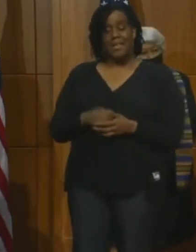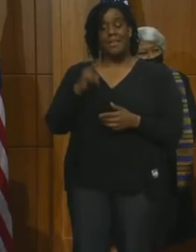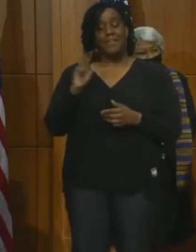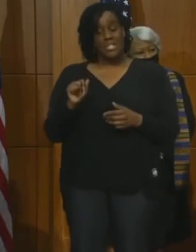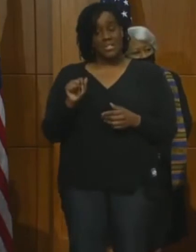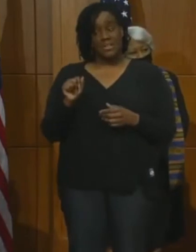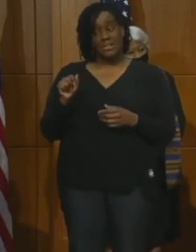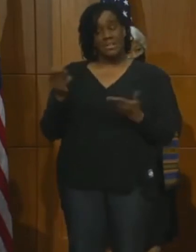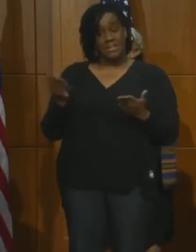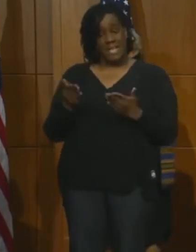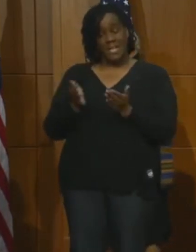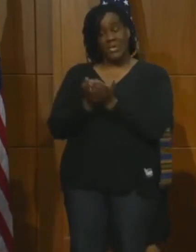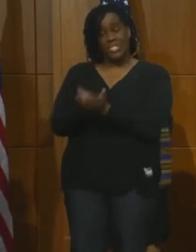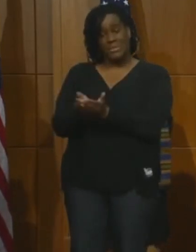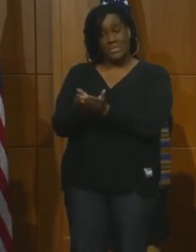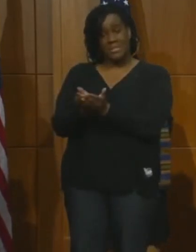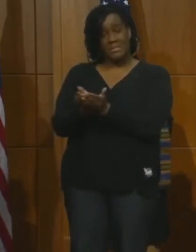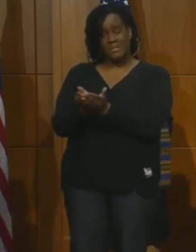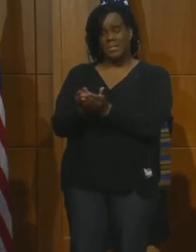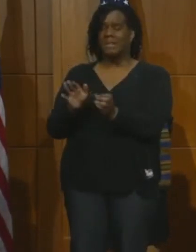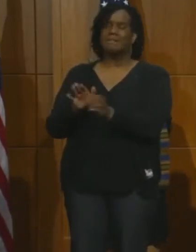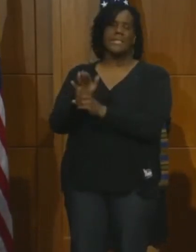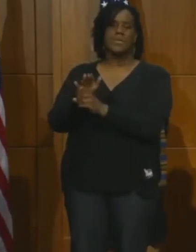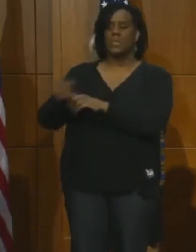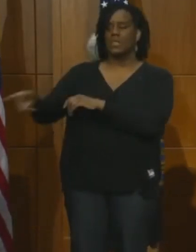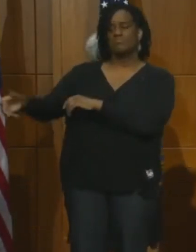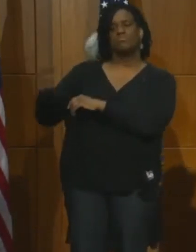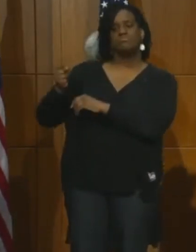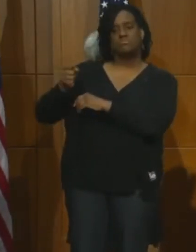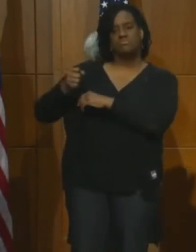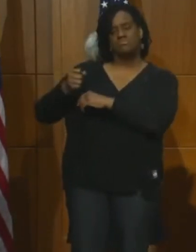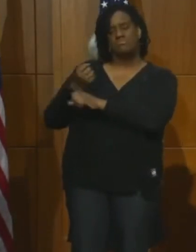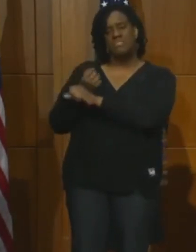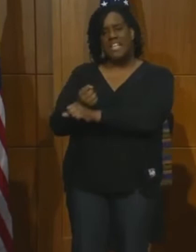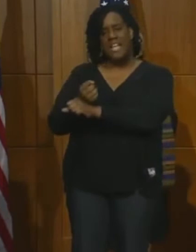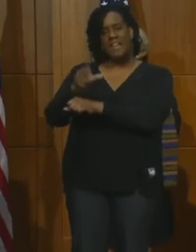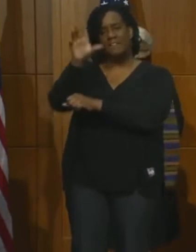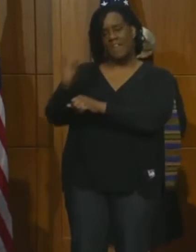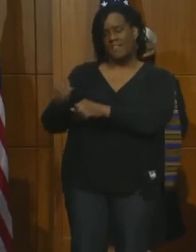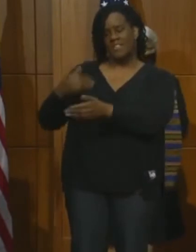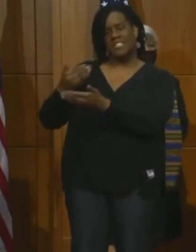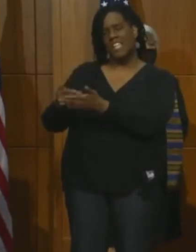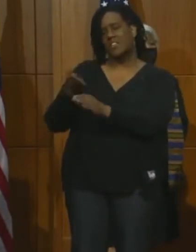with kidnapped and enslaved Africans first landed on these shores over 400 years ago.